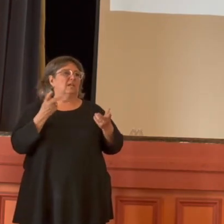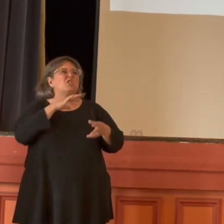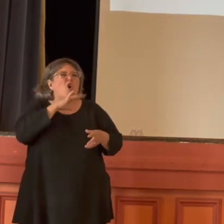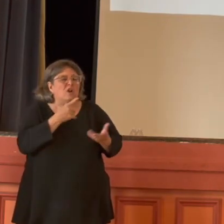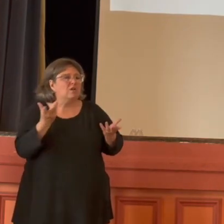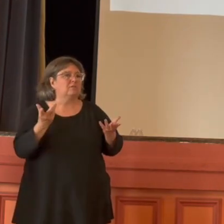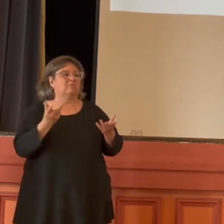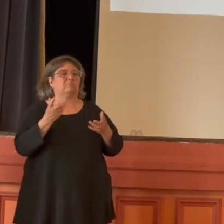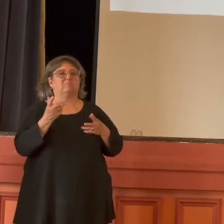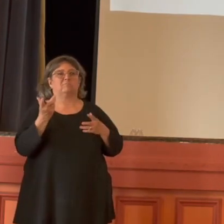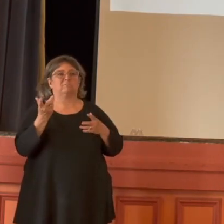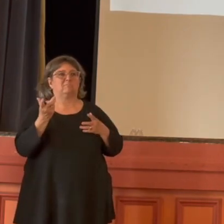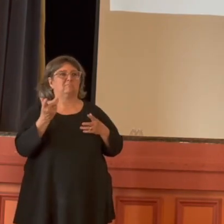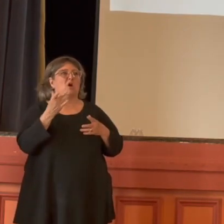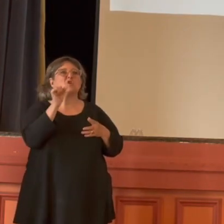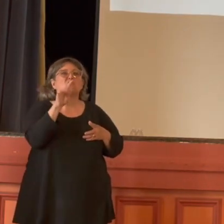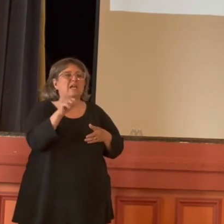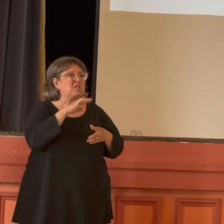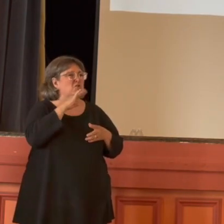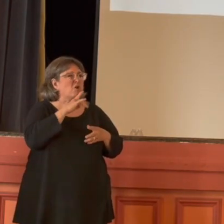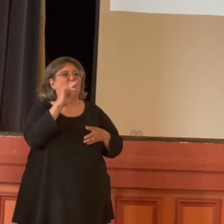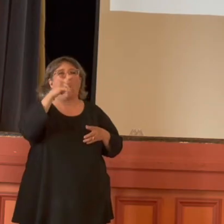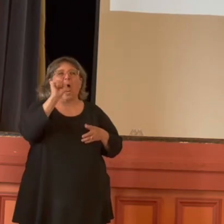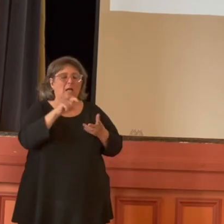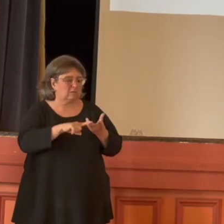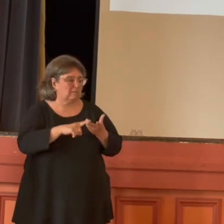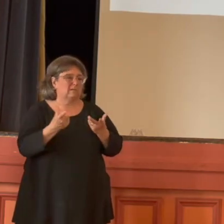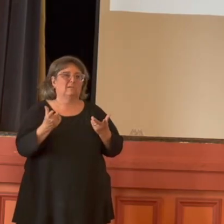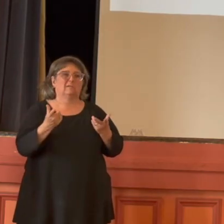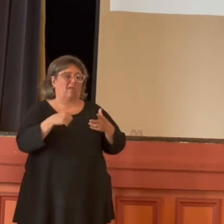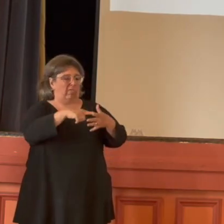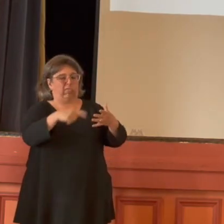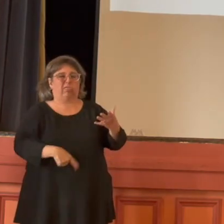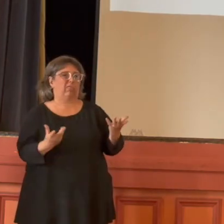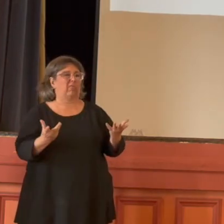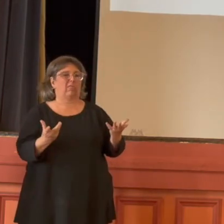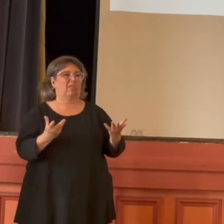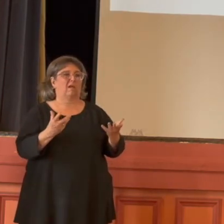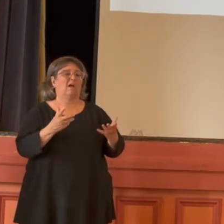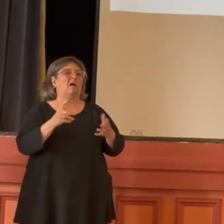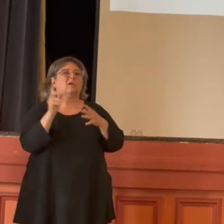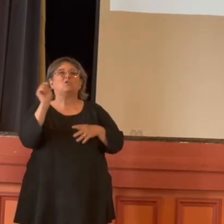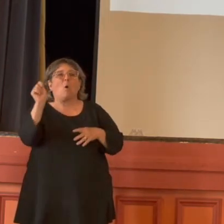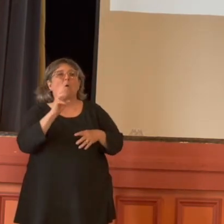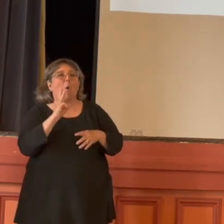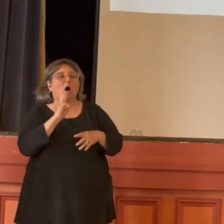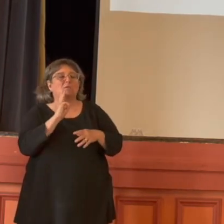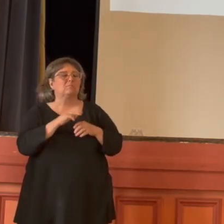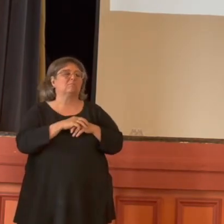debris, and so it's grit, it's rags, it's and it's raw sewage,